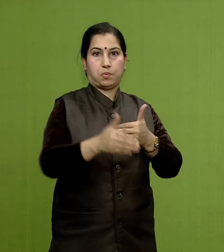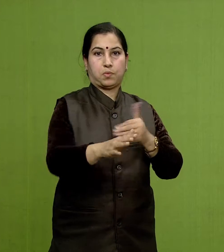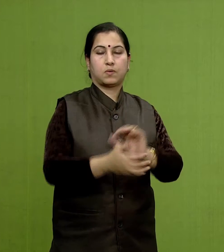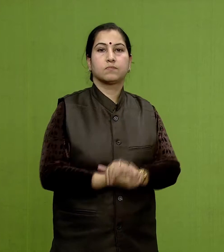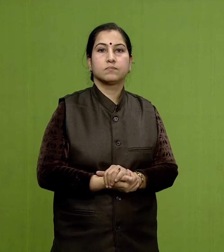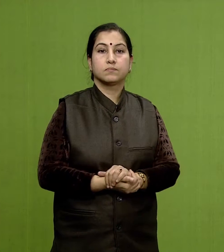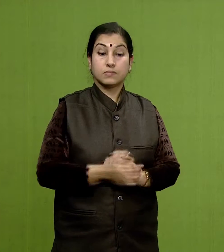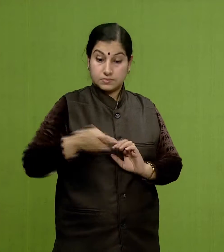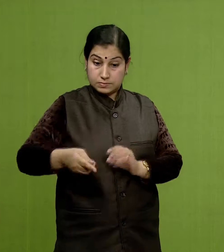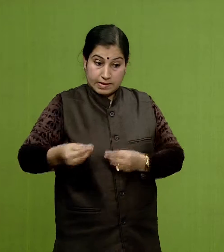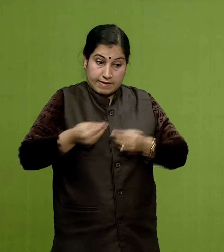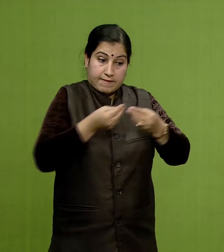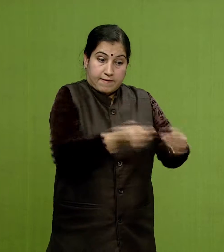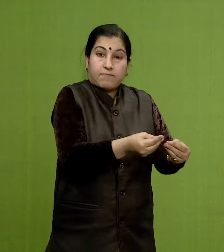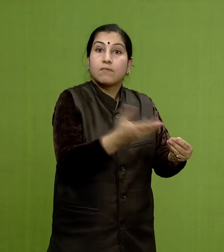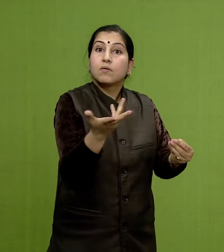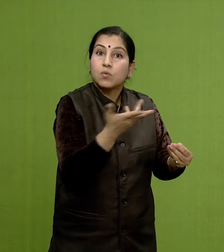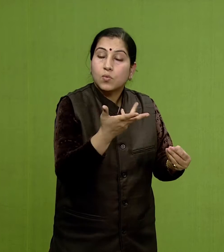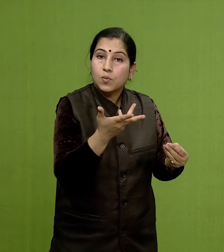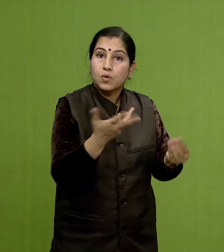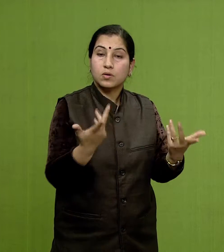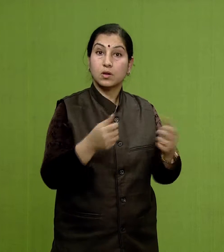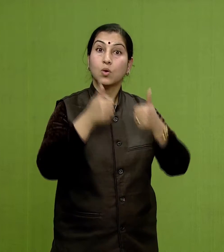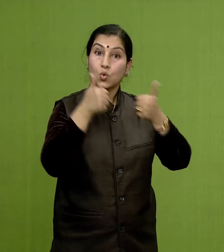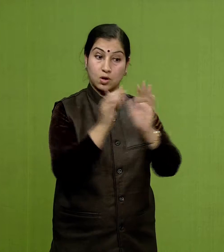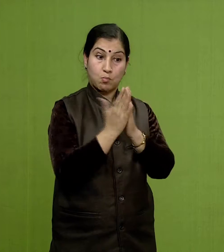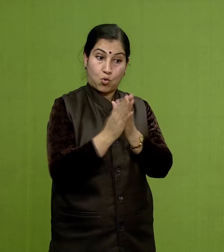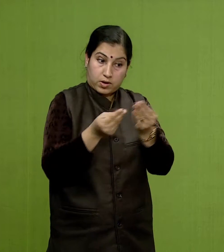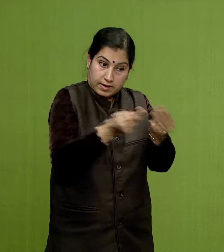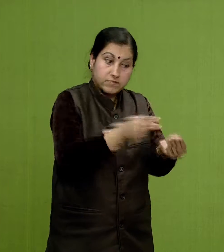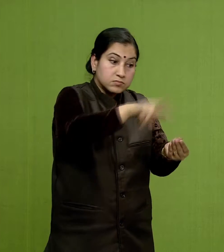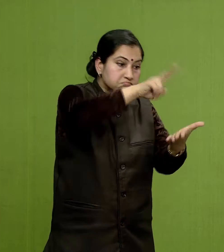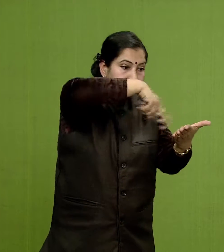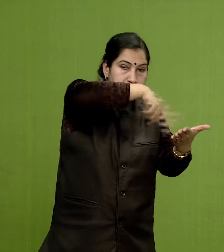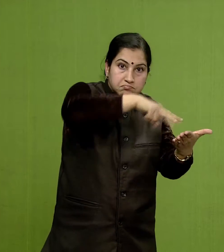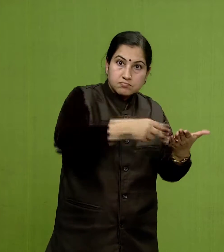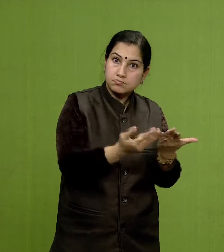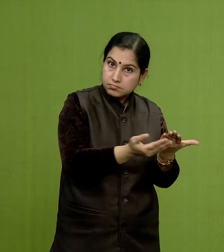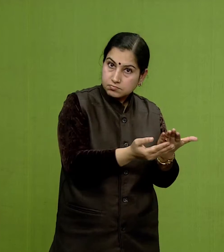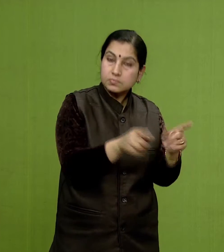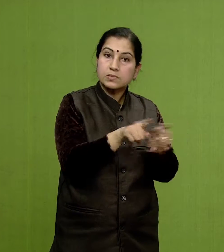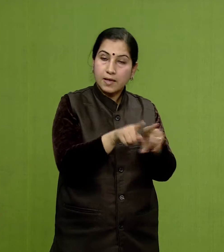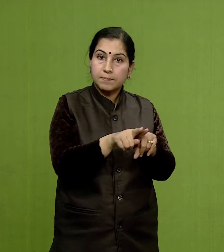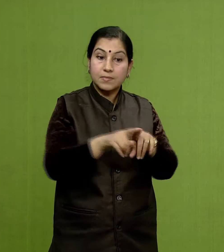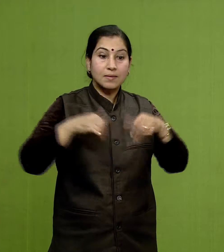They provided them with good books to read and toys to play